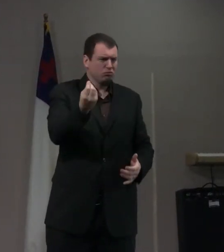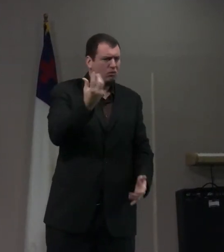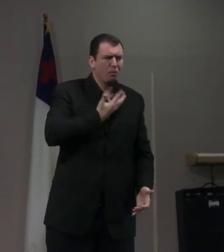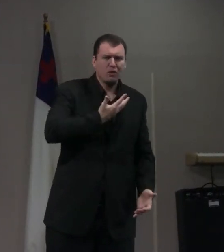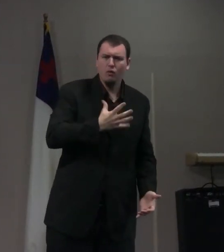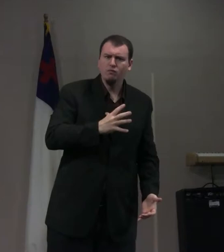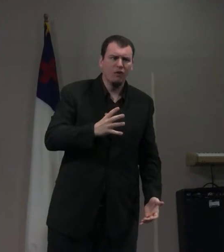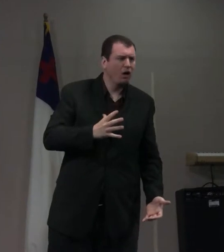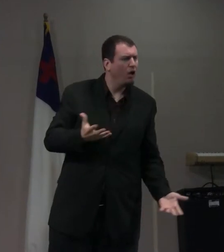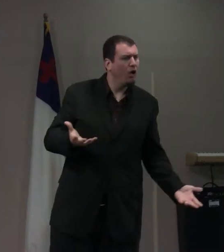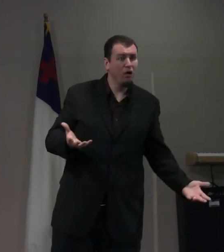to talk to.